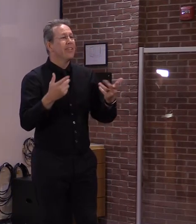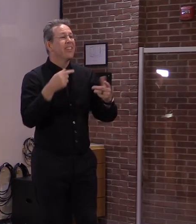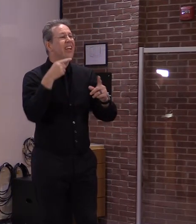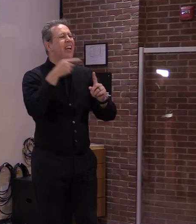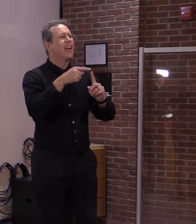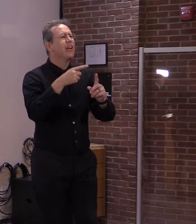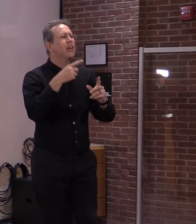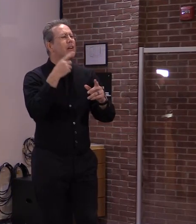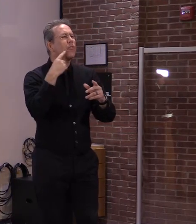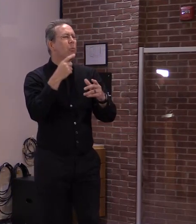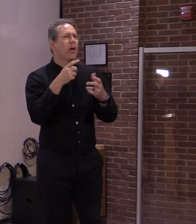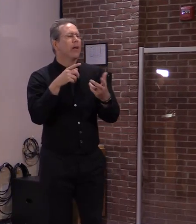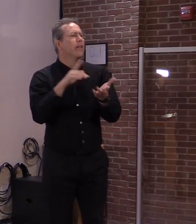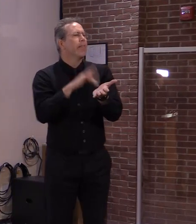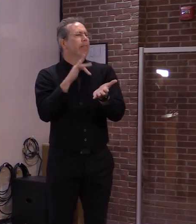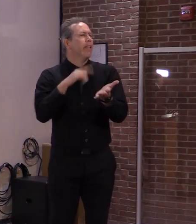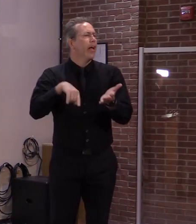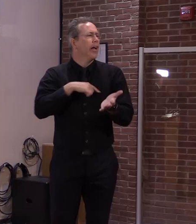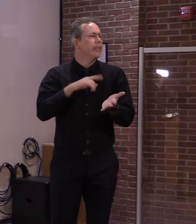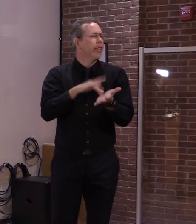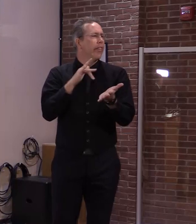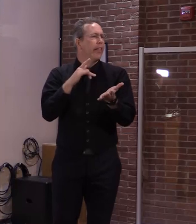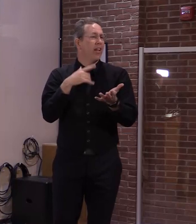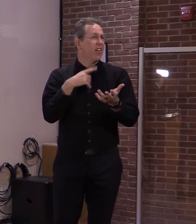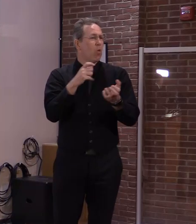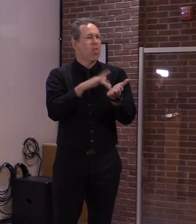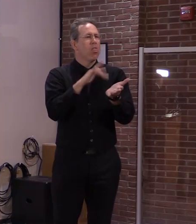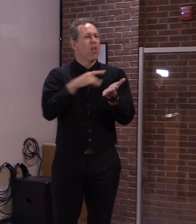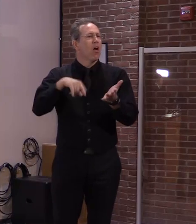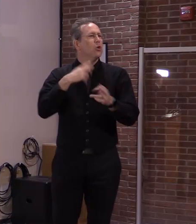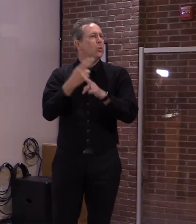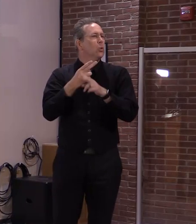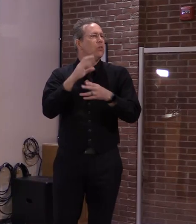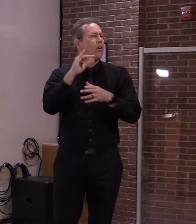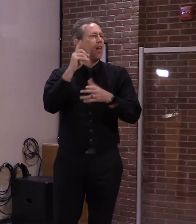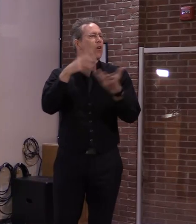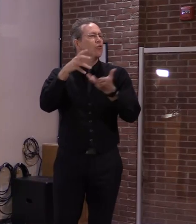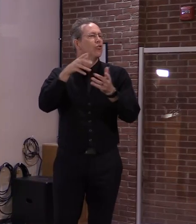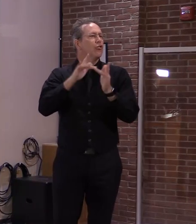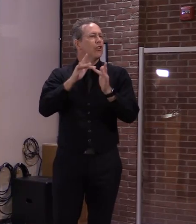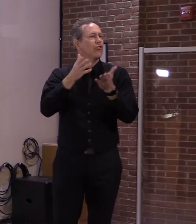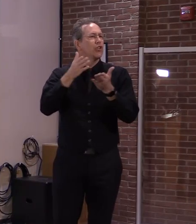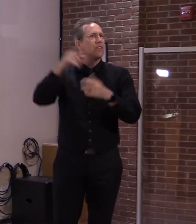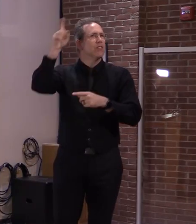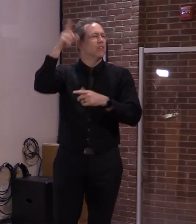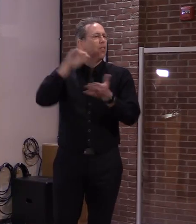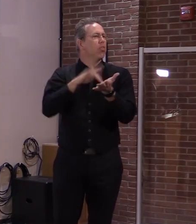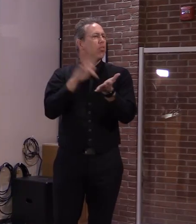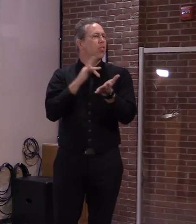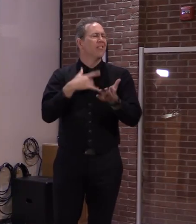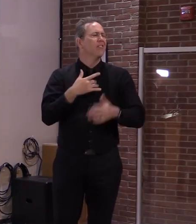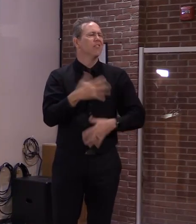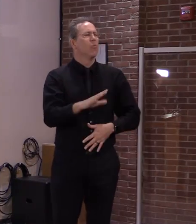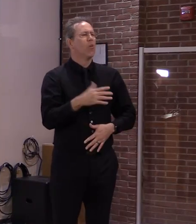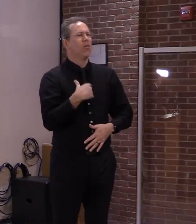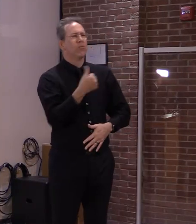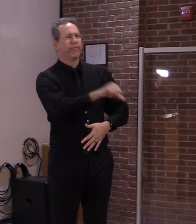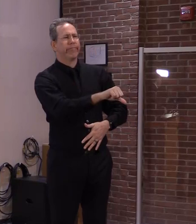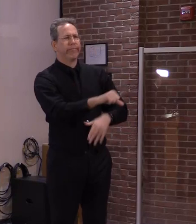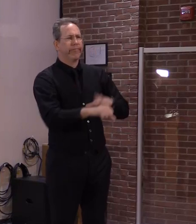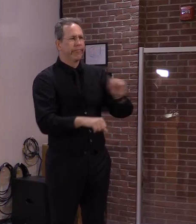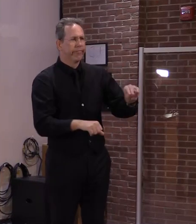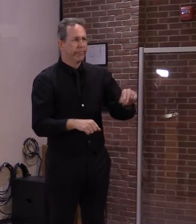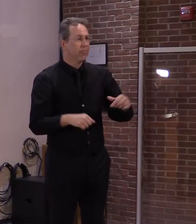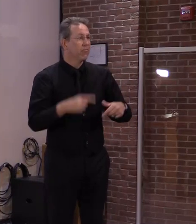to disagree with the House on that provision, and as I understand it, the Senate doesn't have an appetite for it either.